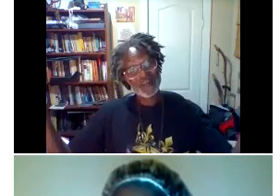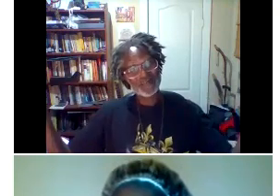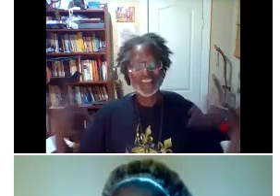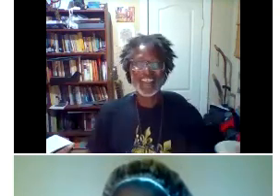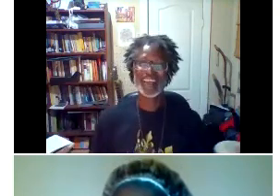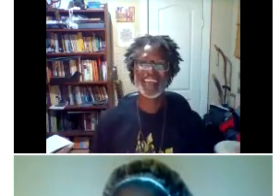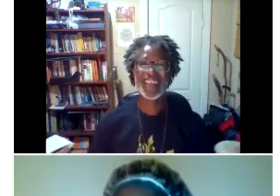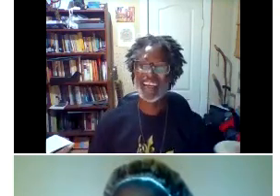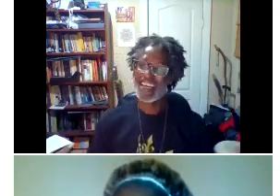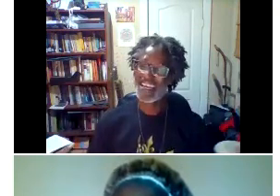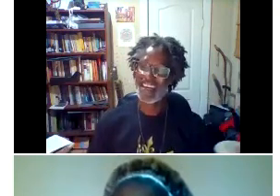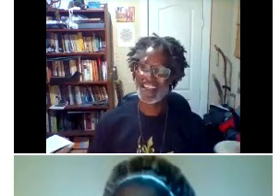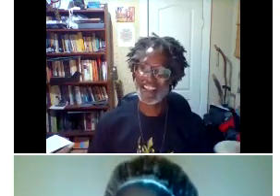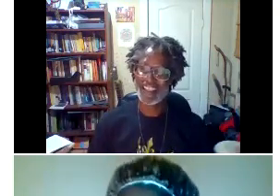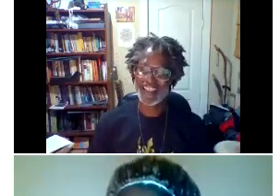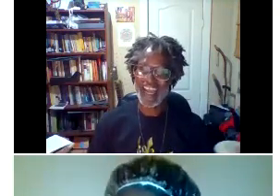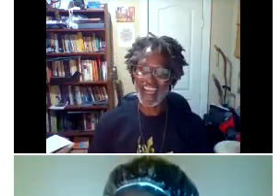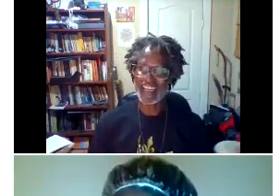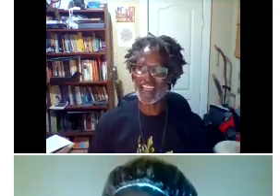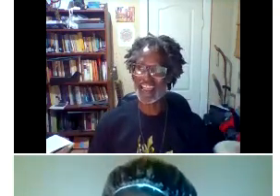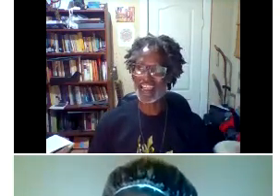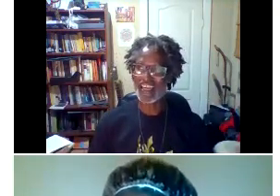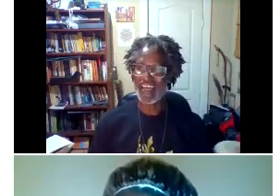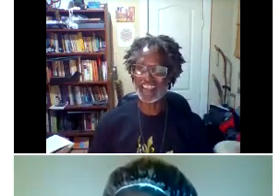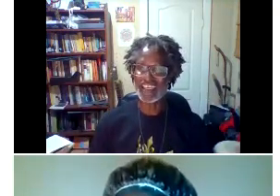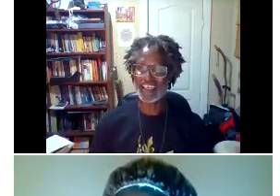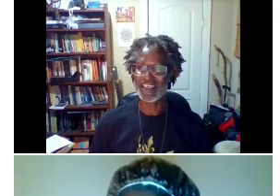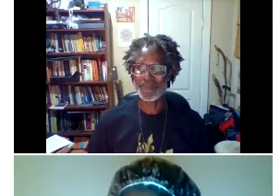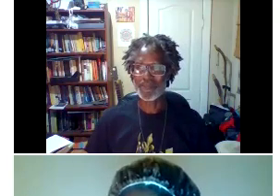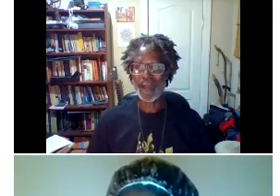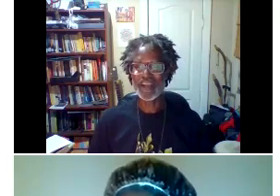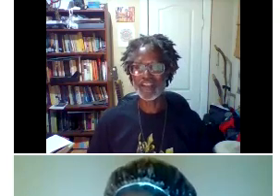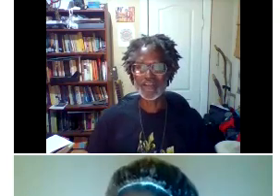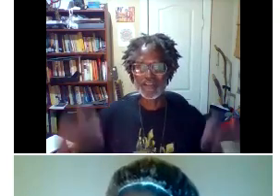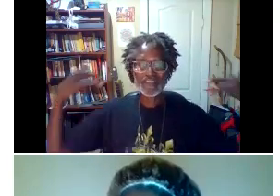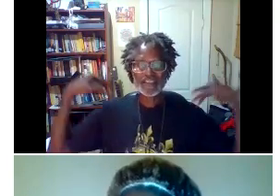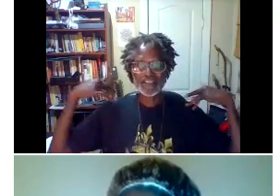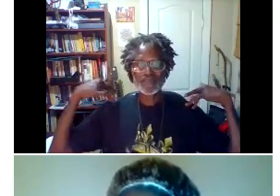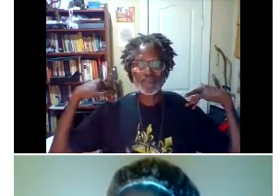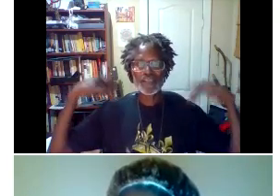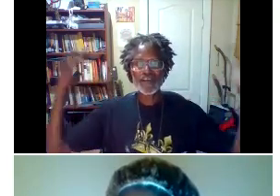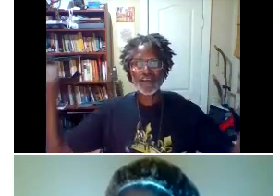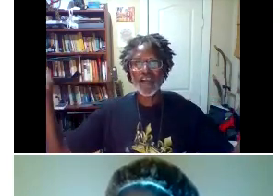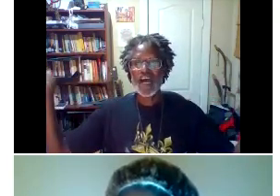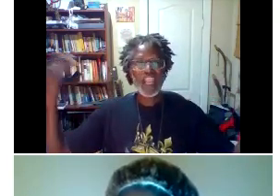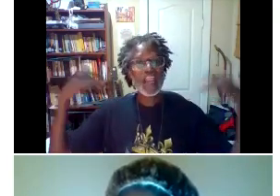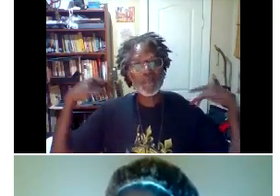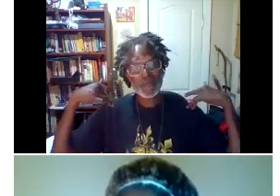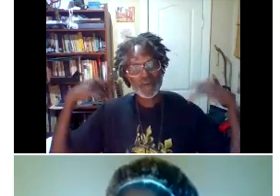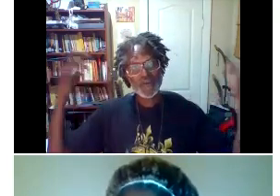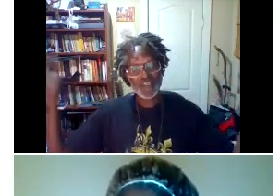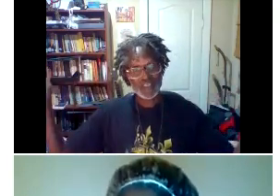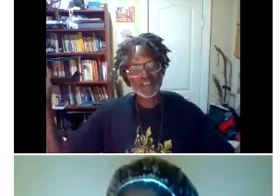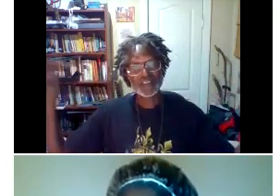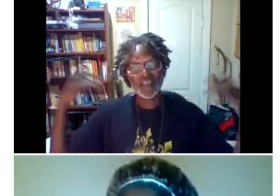what's up. Now that I think that this one here, a lot of